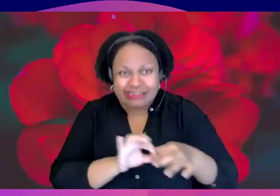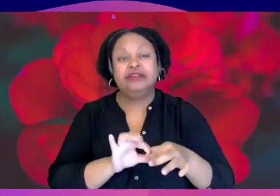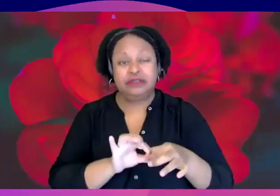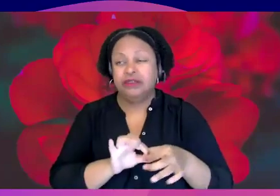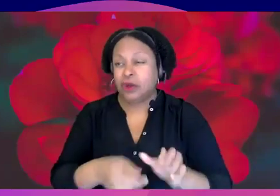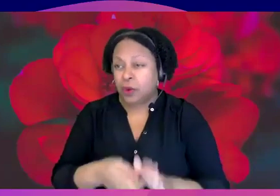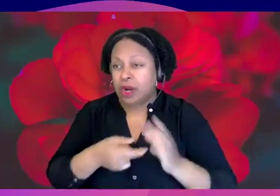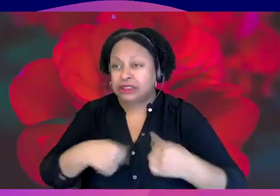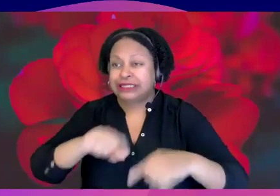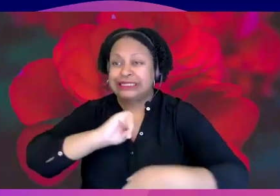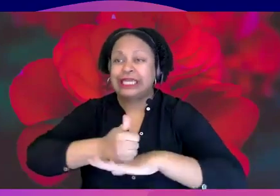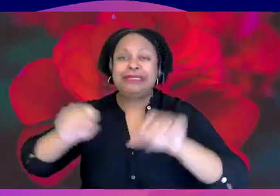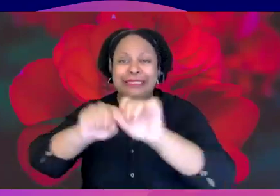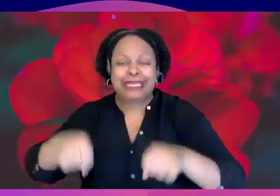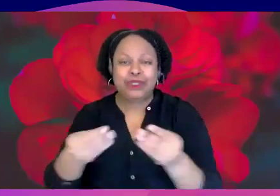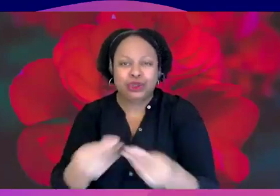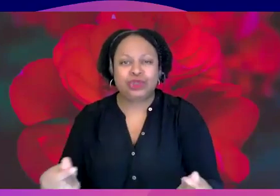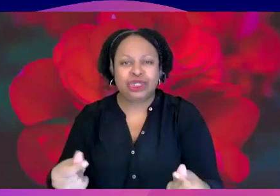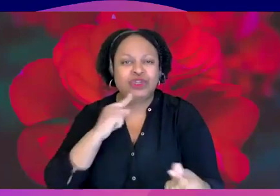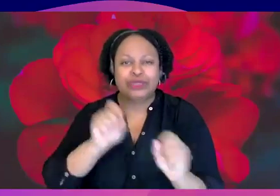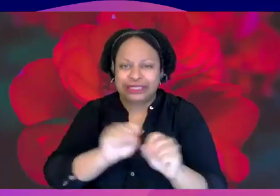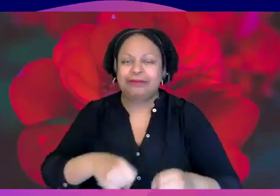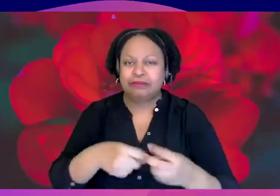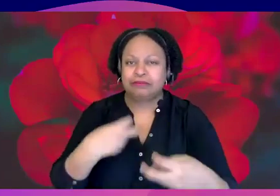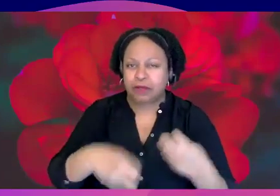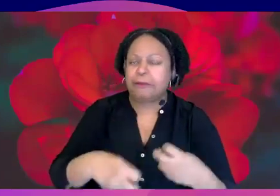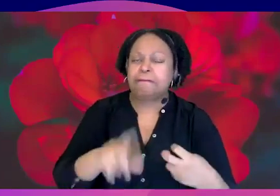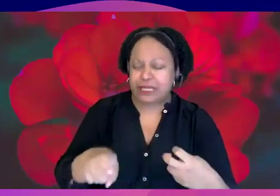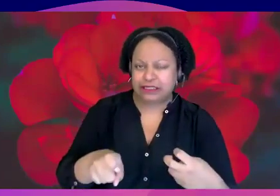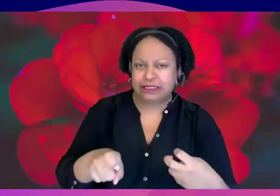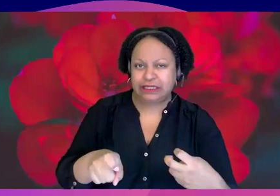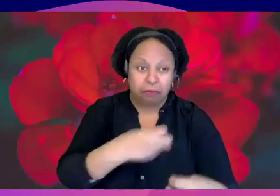requires us to create systemic solutions to these systemic problems.